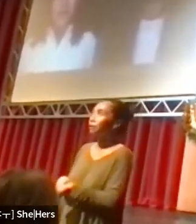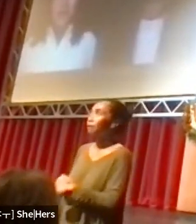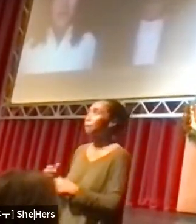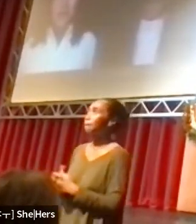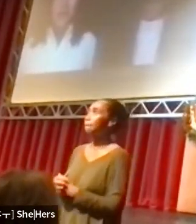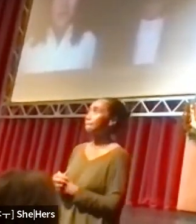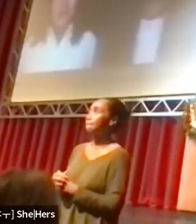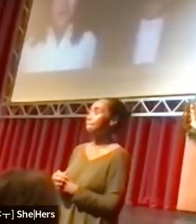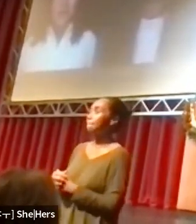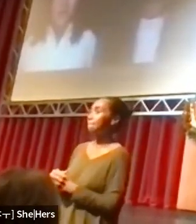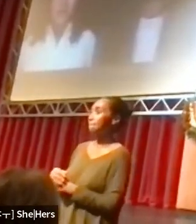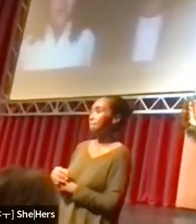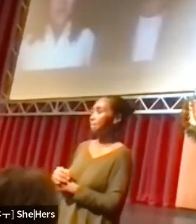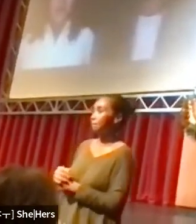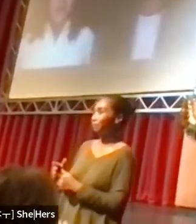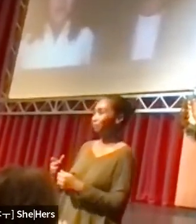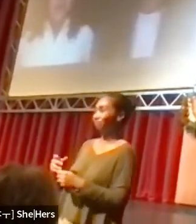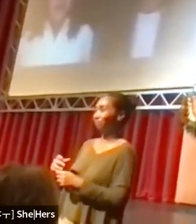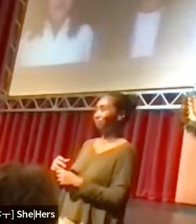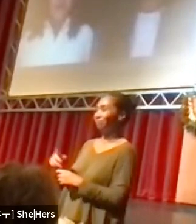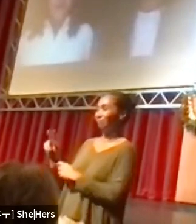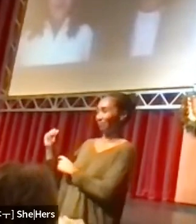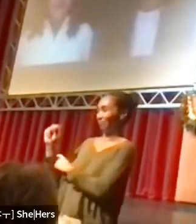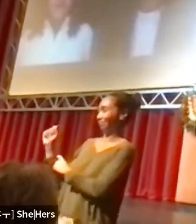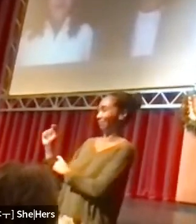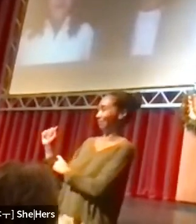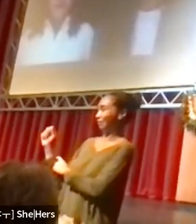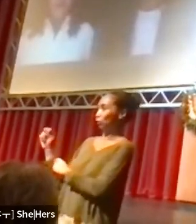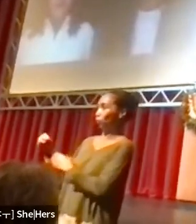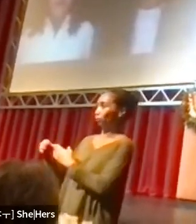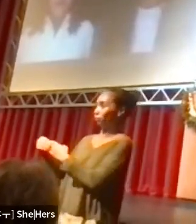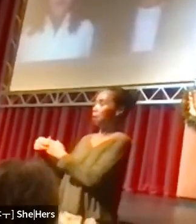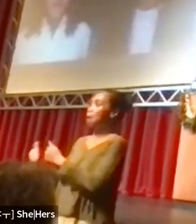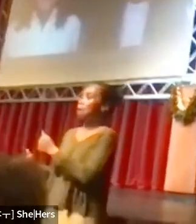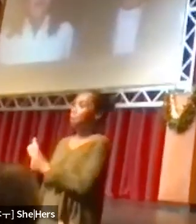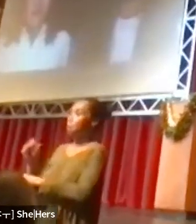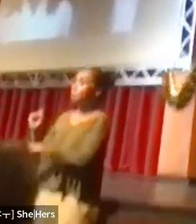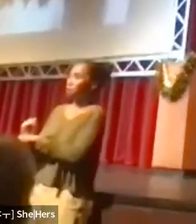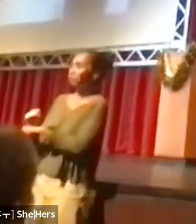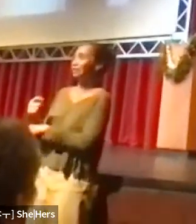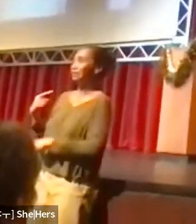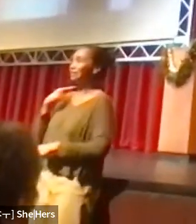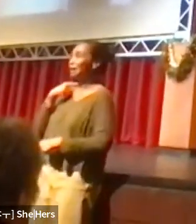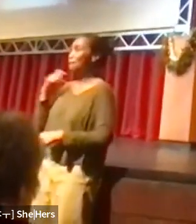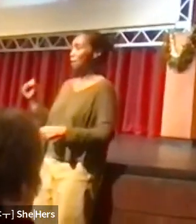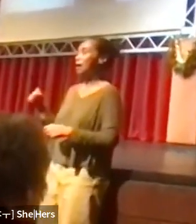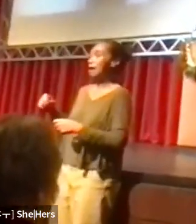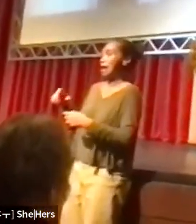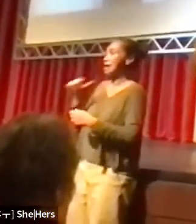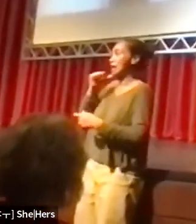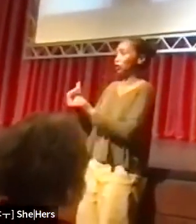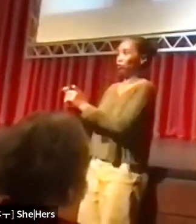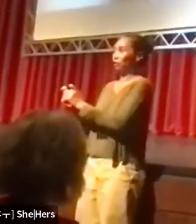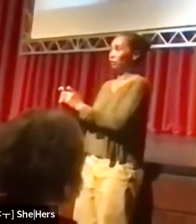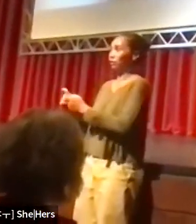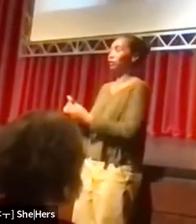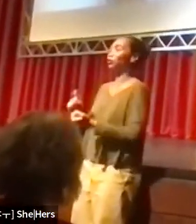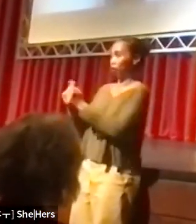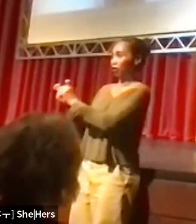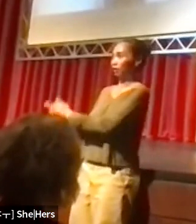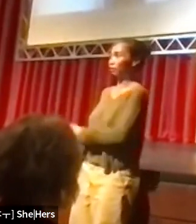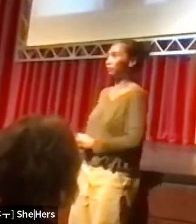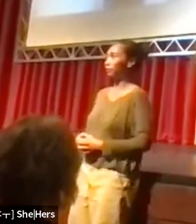was Natano taking the lead, and the majority of the work was in Samoan and not translated.